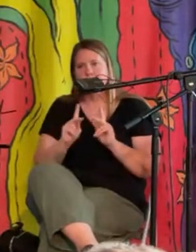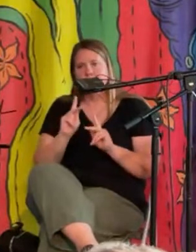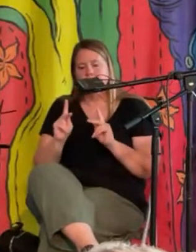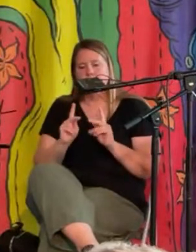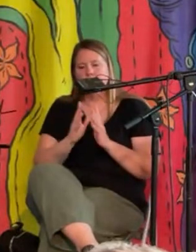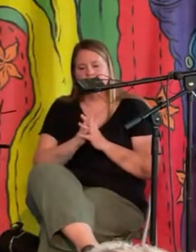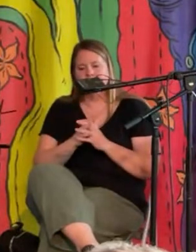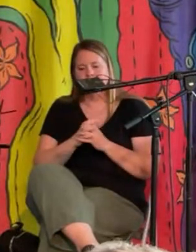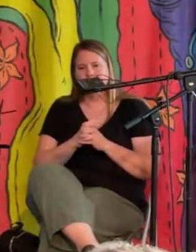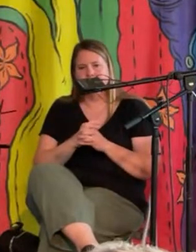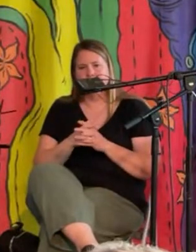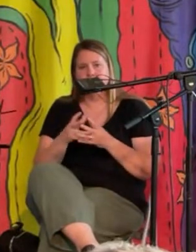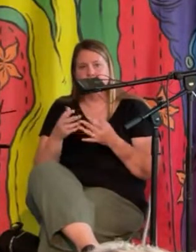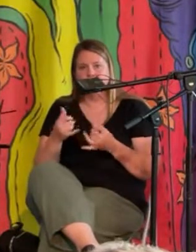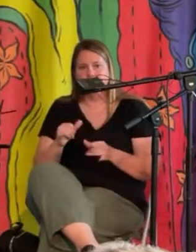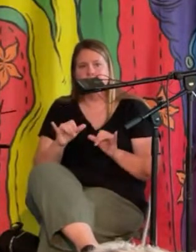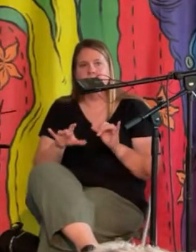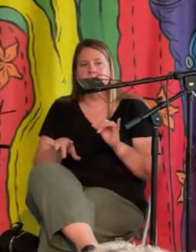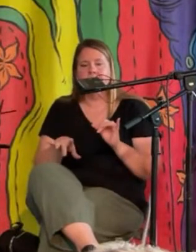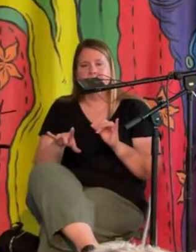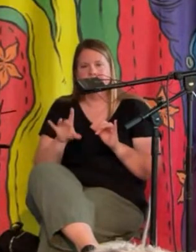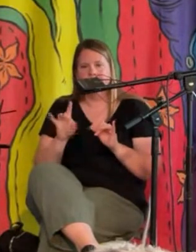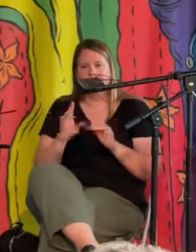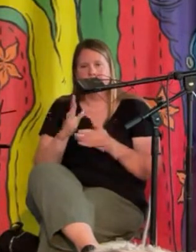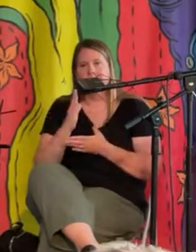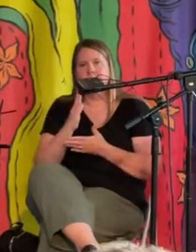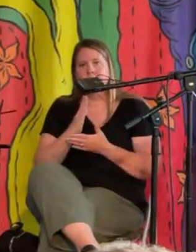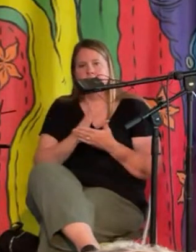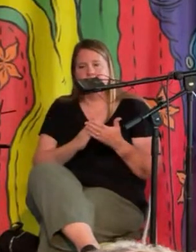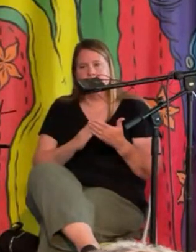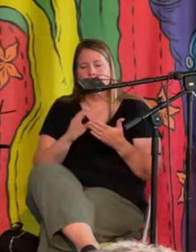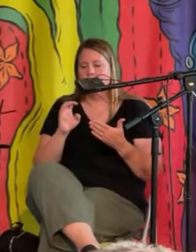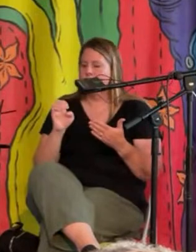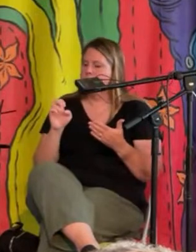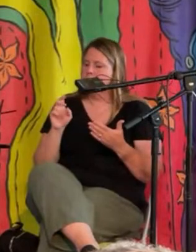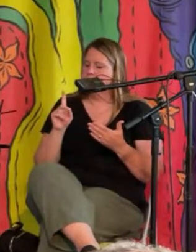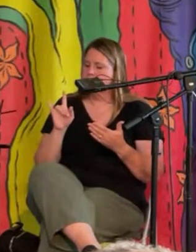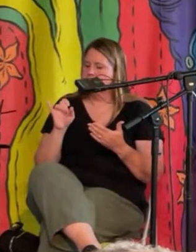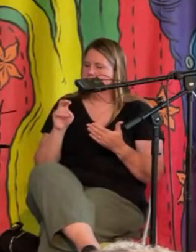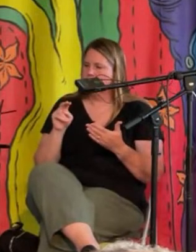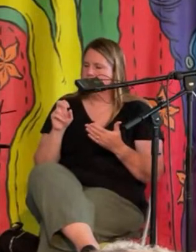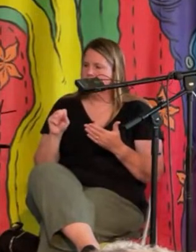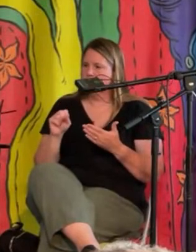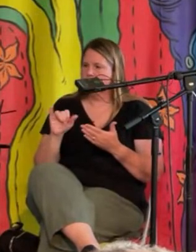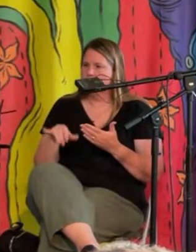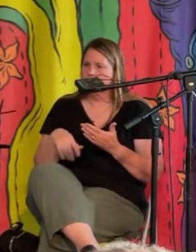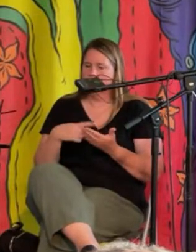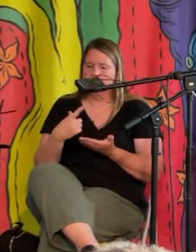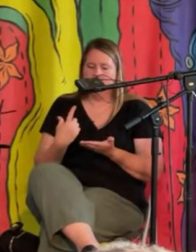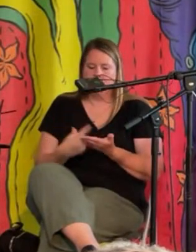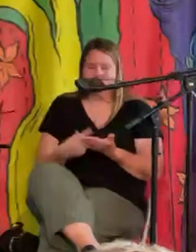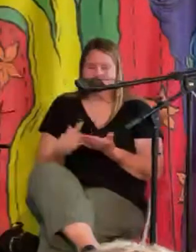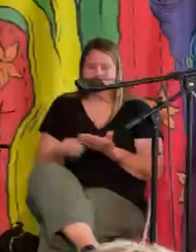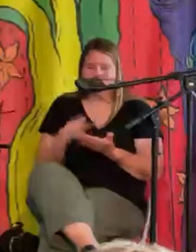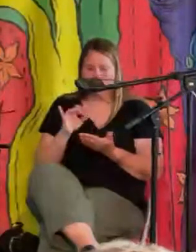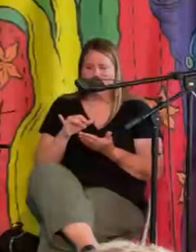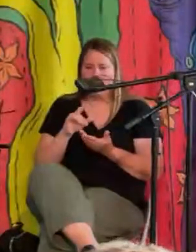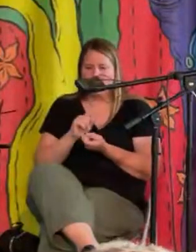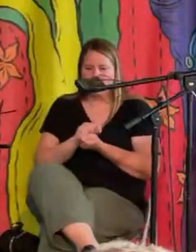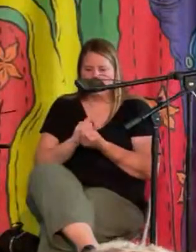And you could still find some editions of the book where there's a discussion of that translation. It's